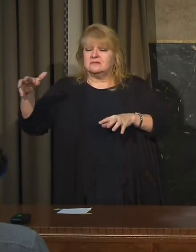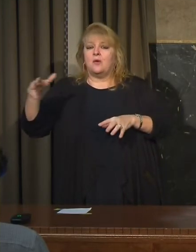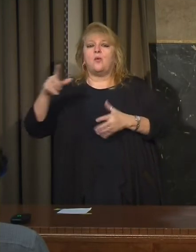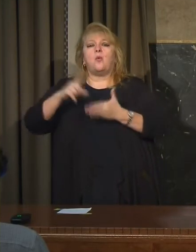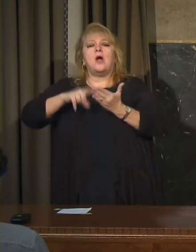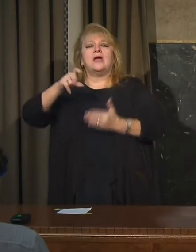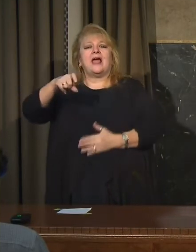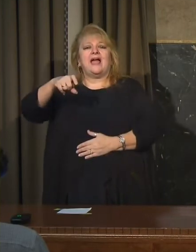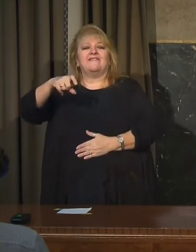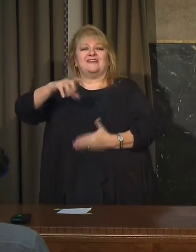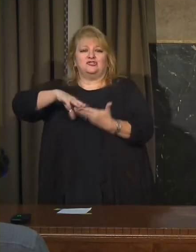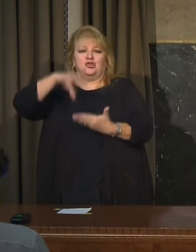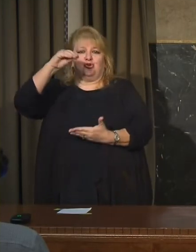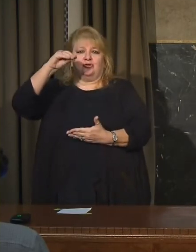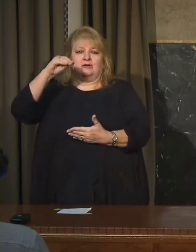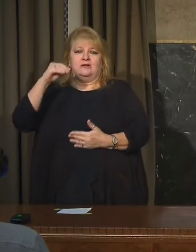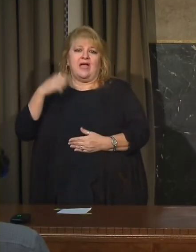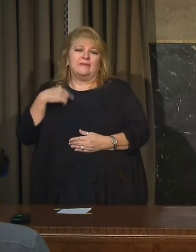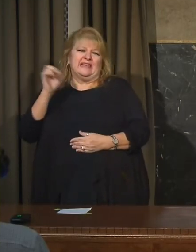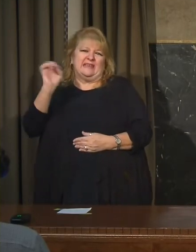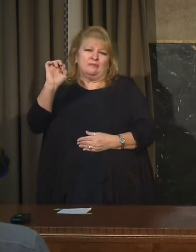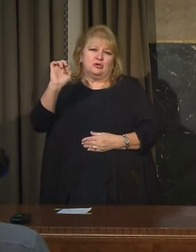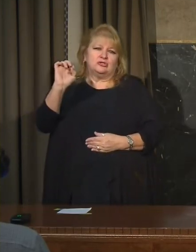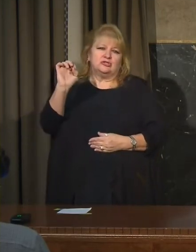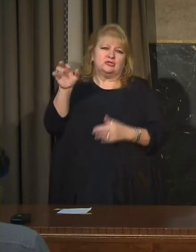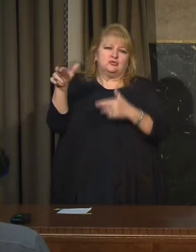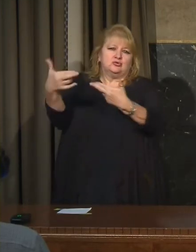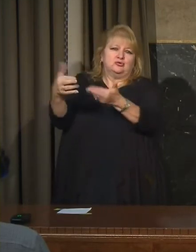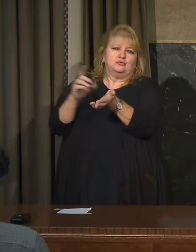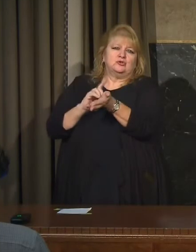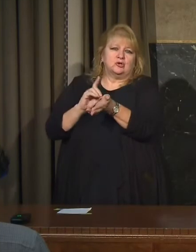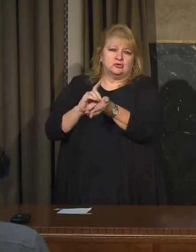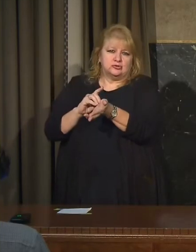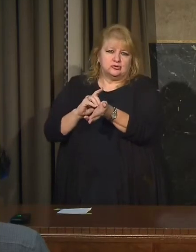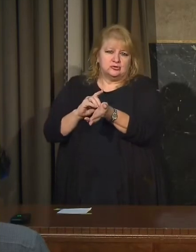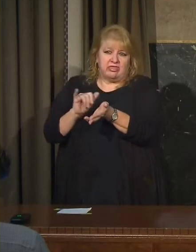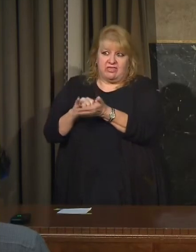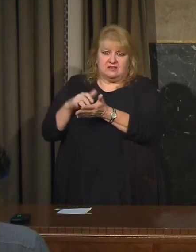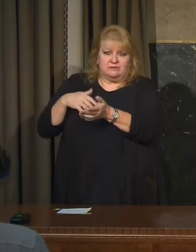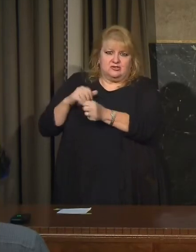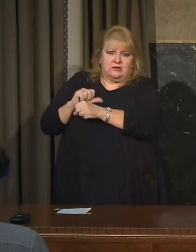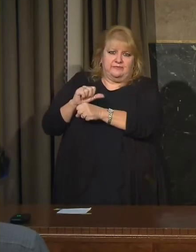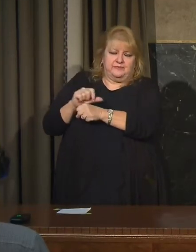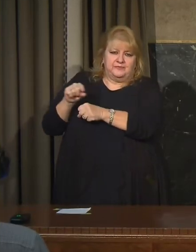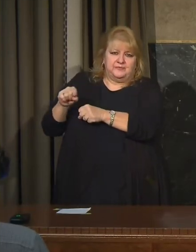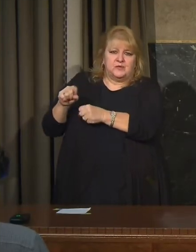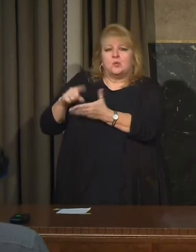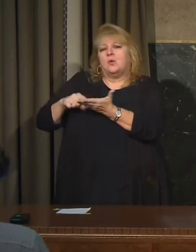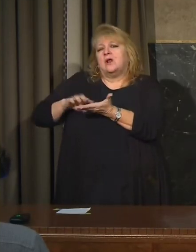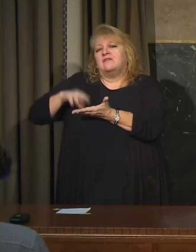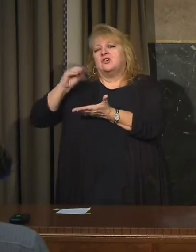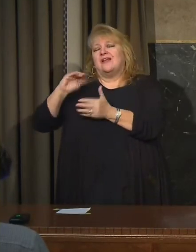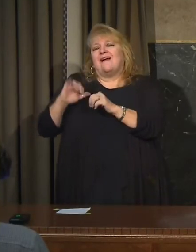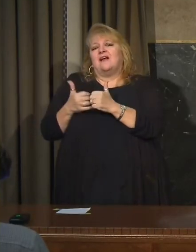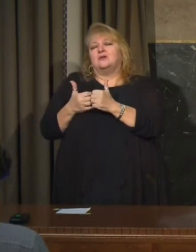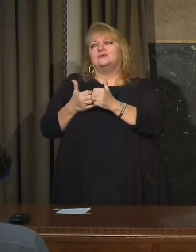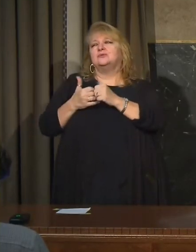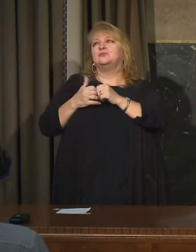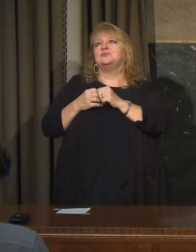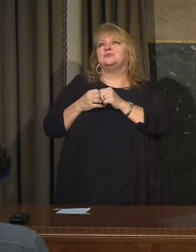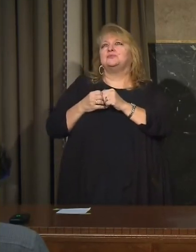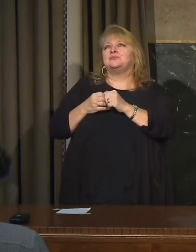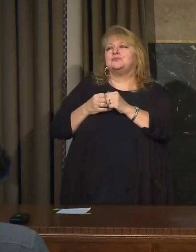learn as an emergency physician, as an ER doc, is how to, in a